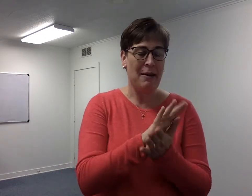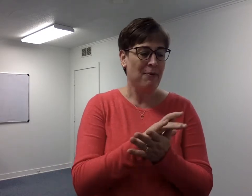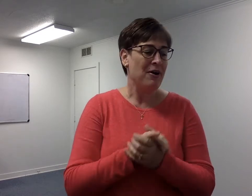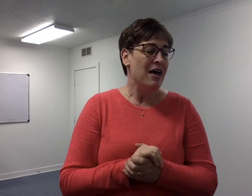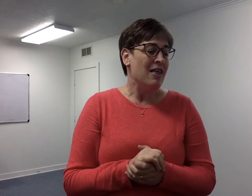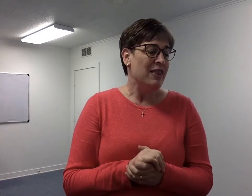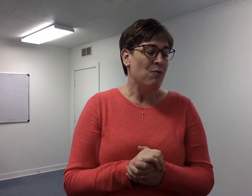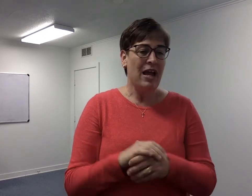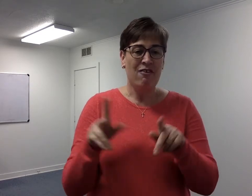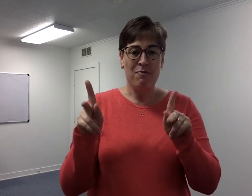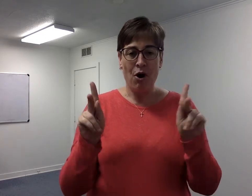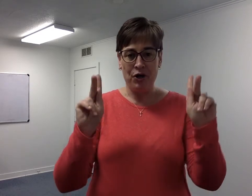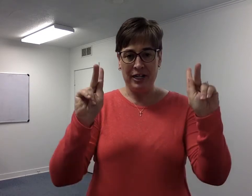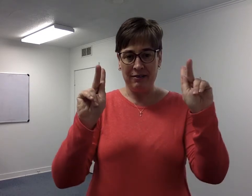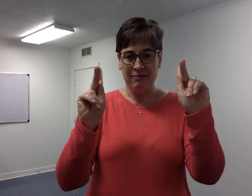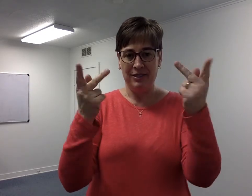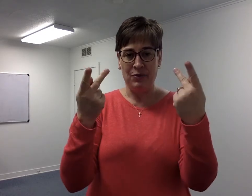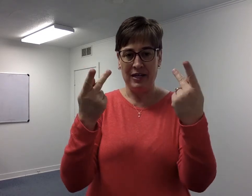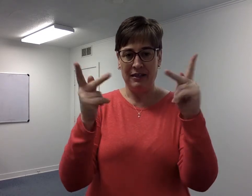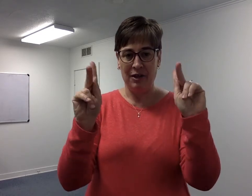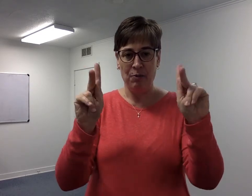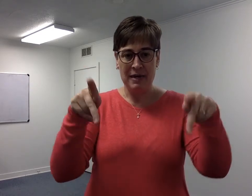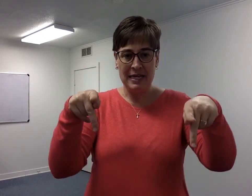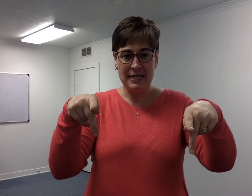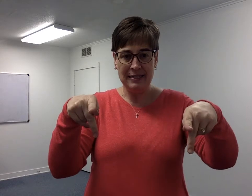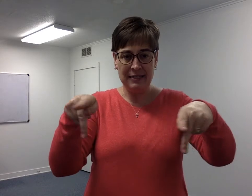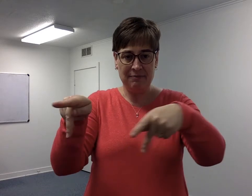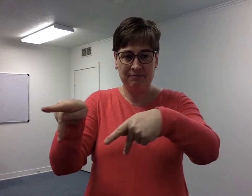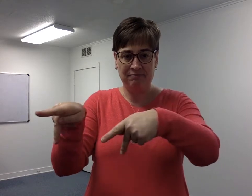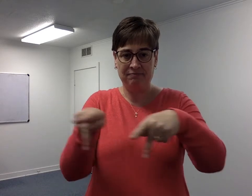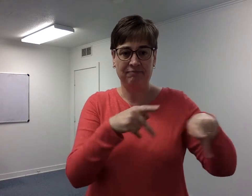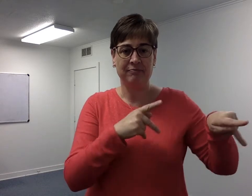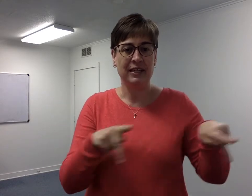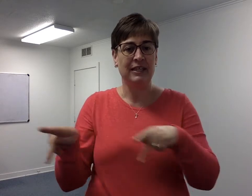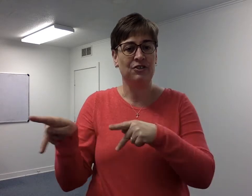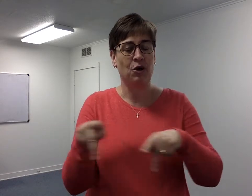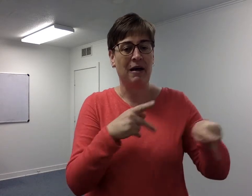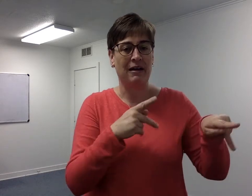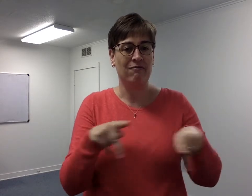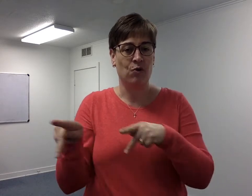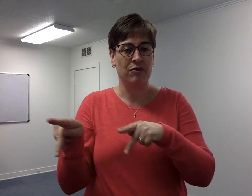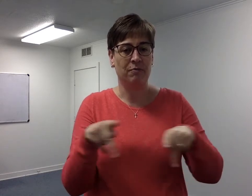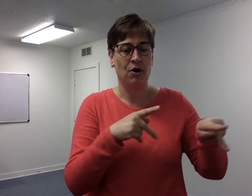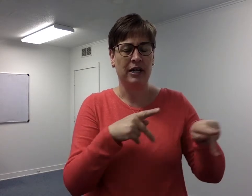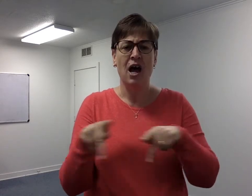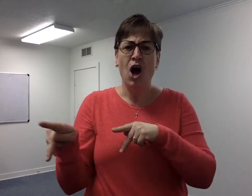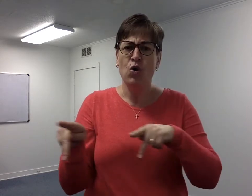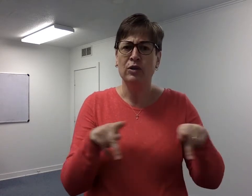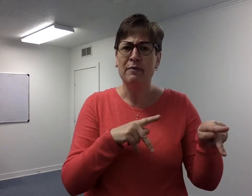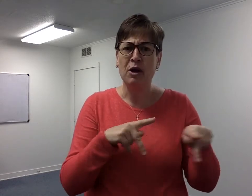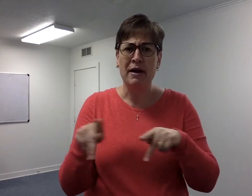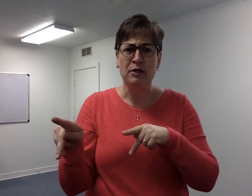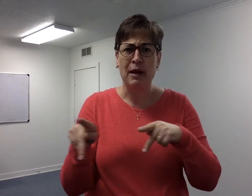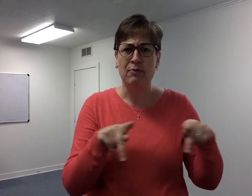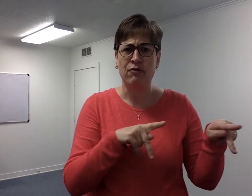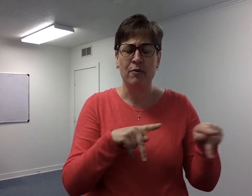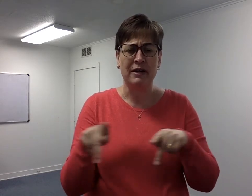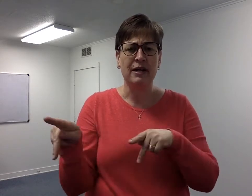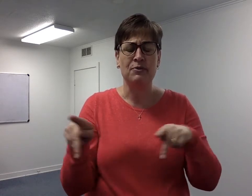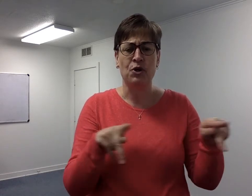paper. Then we have party. So we got the letter P's, and they just go back and forth. Party. Oh, let me go back to paper for a minute. I'm sorry,